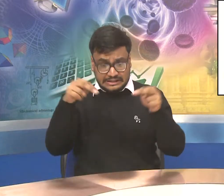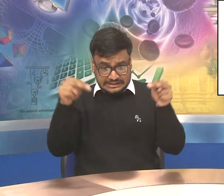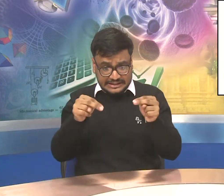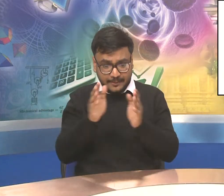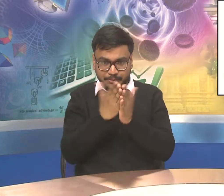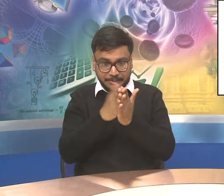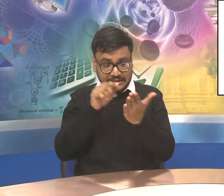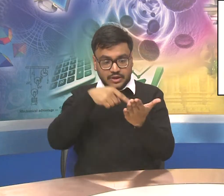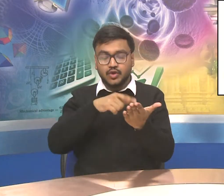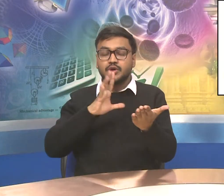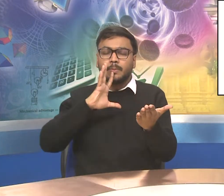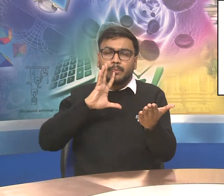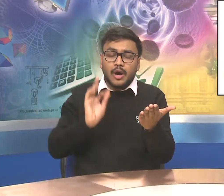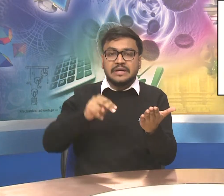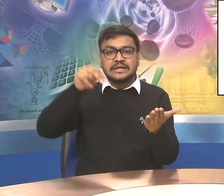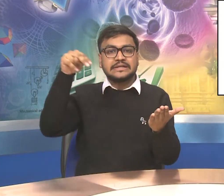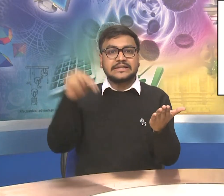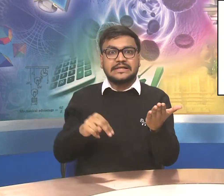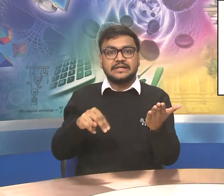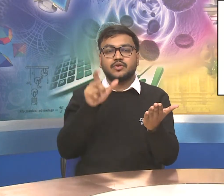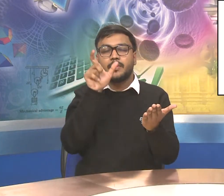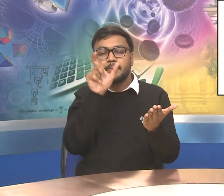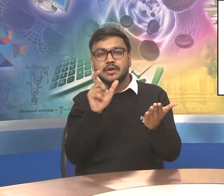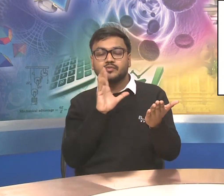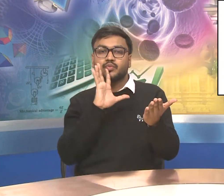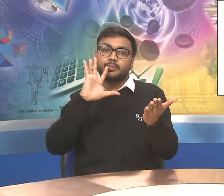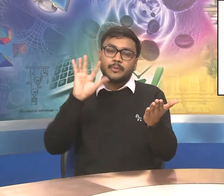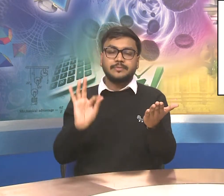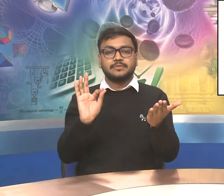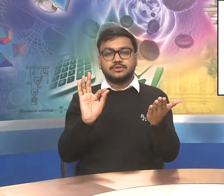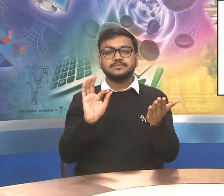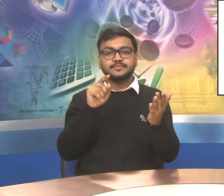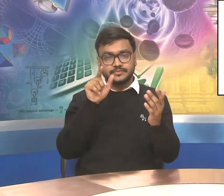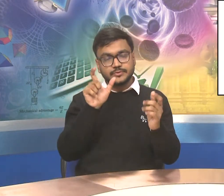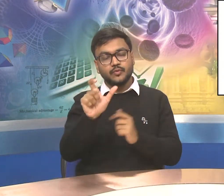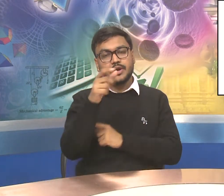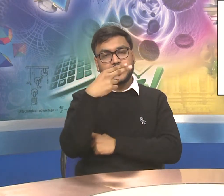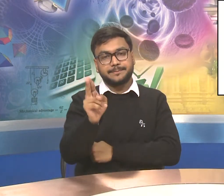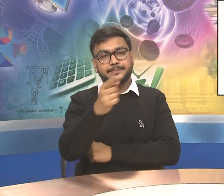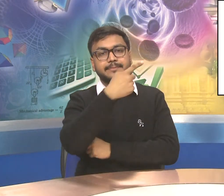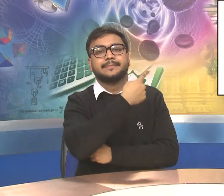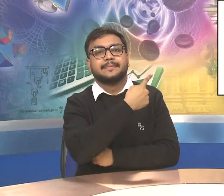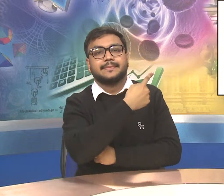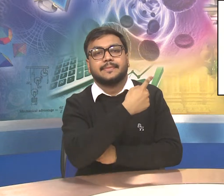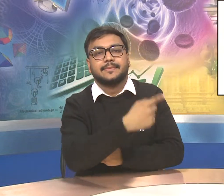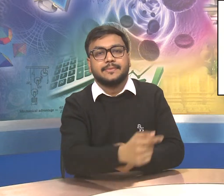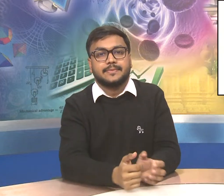Essential is something important which is needed.